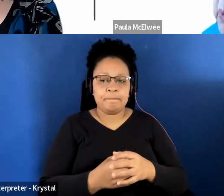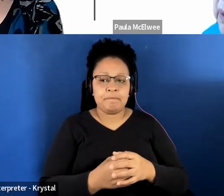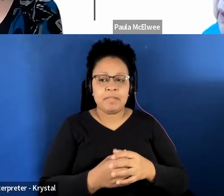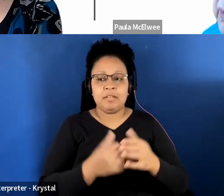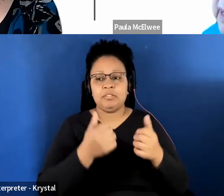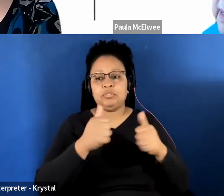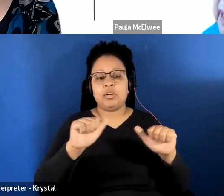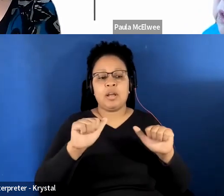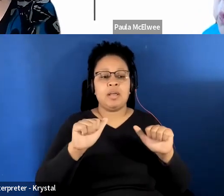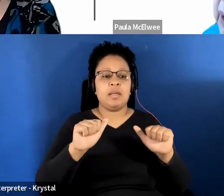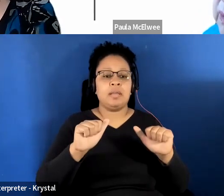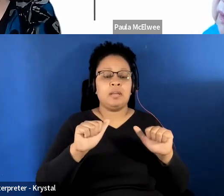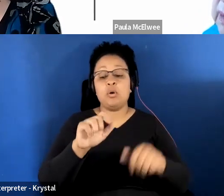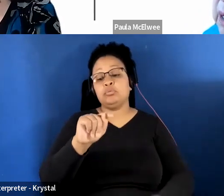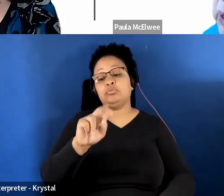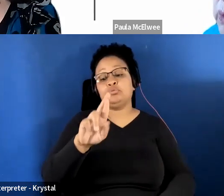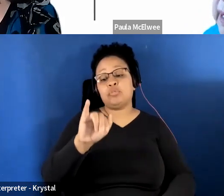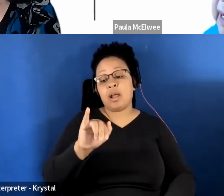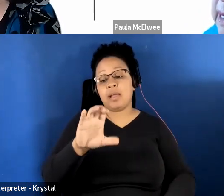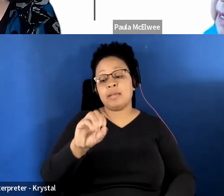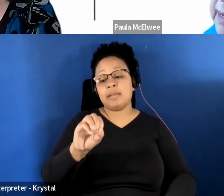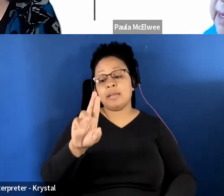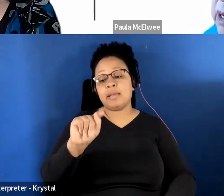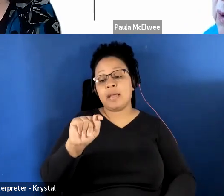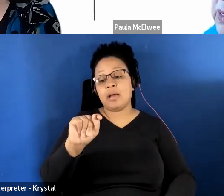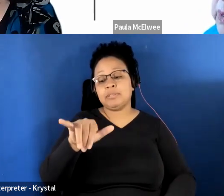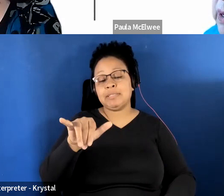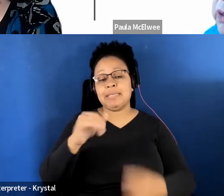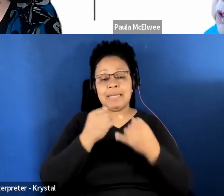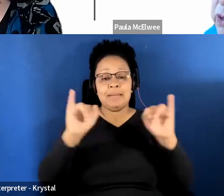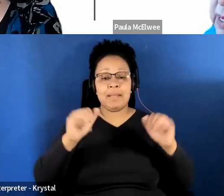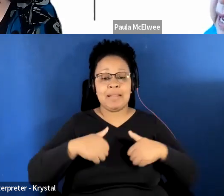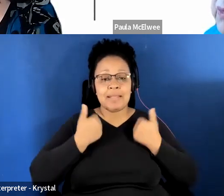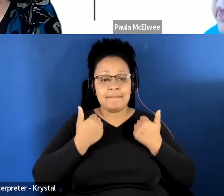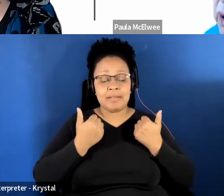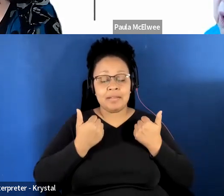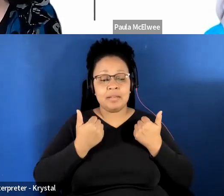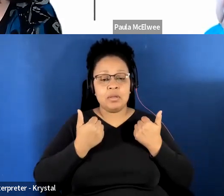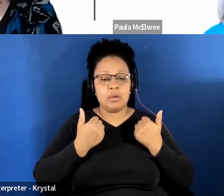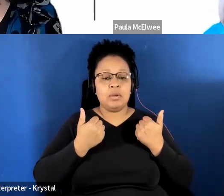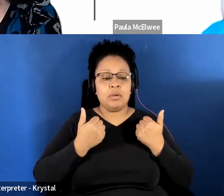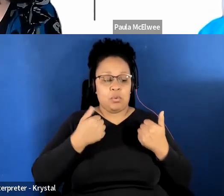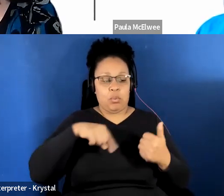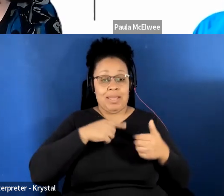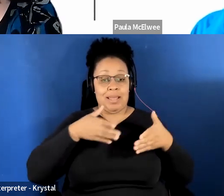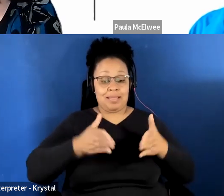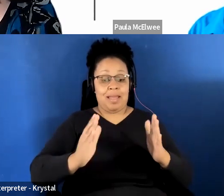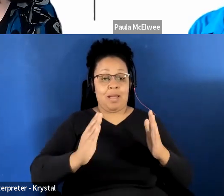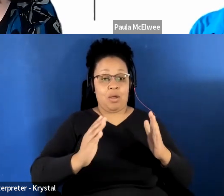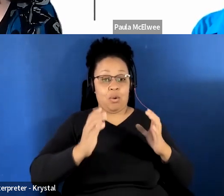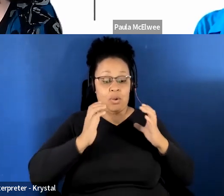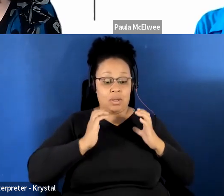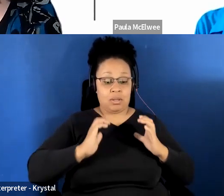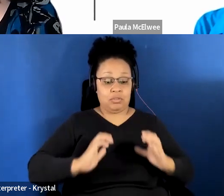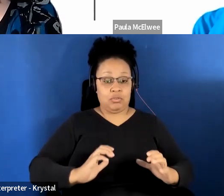Tri-County Independent Living does that as well. We only let clients in the office when there are two staff in the office. So also in the